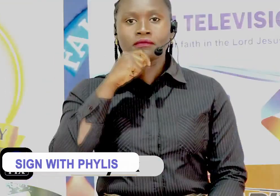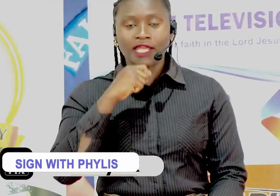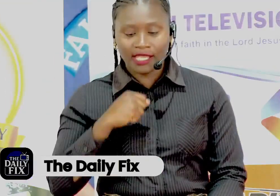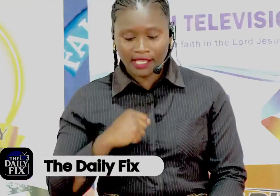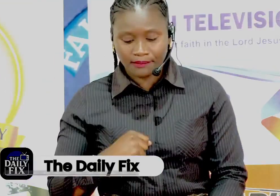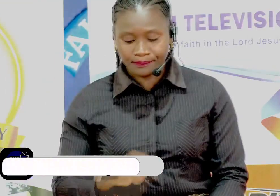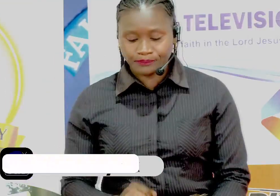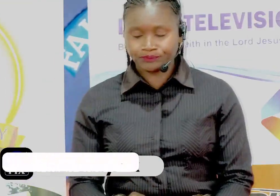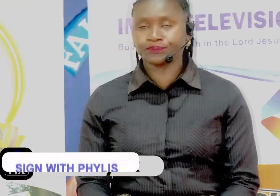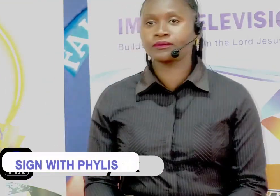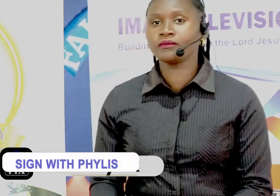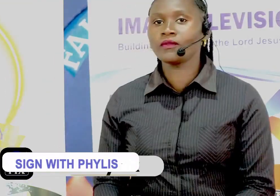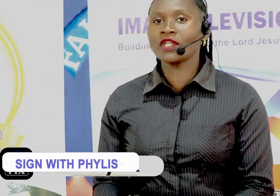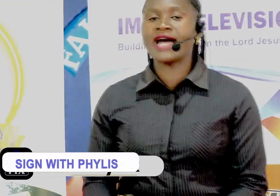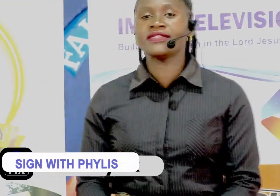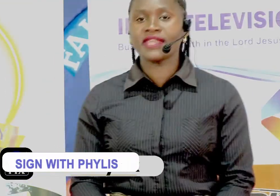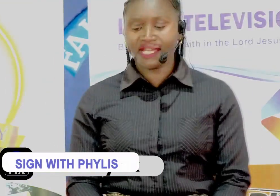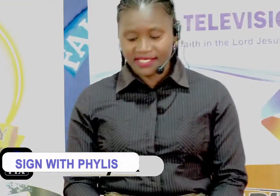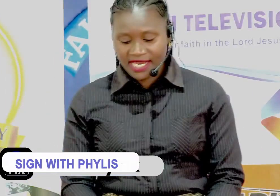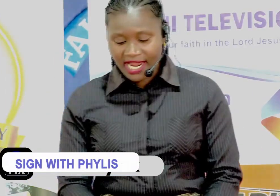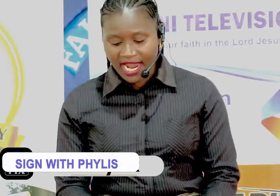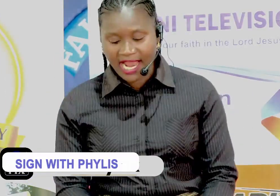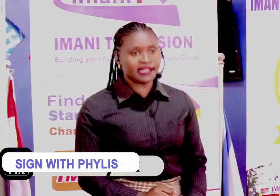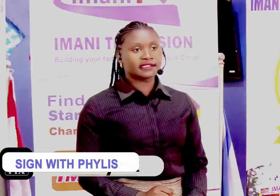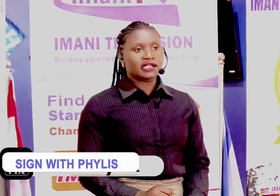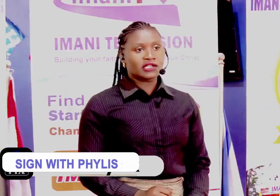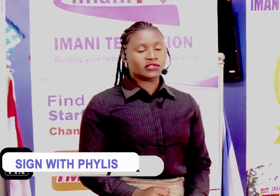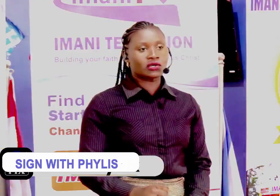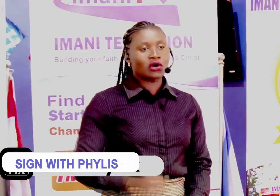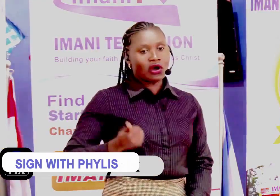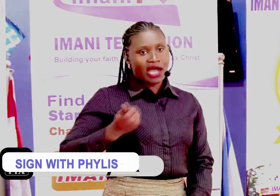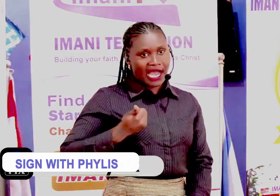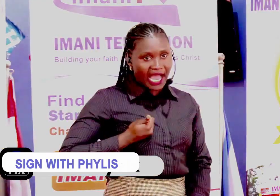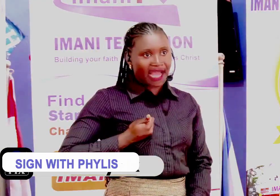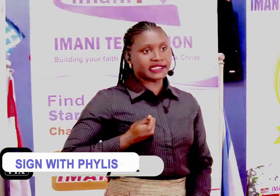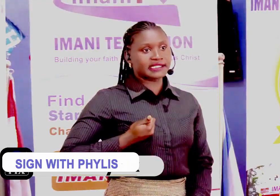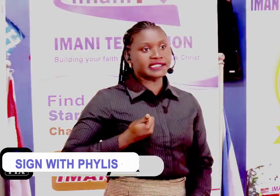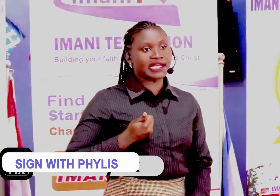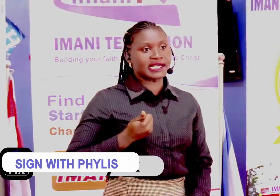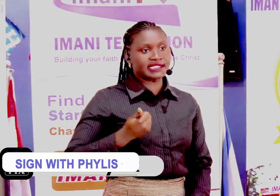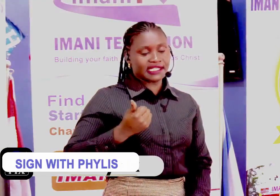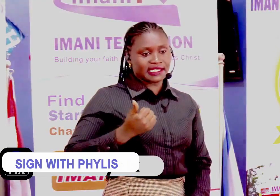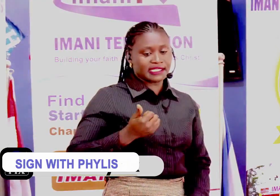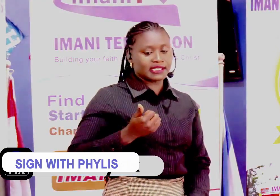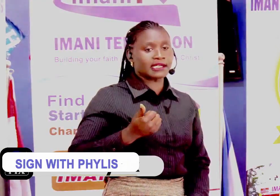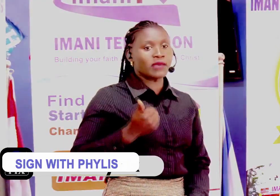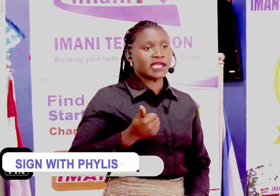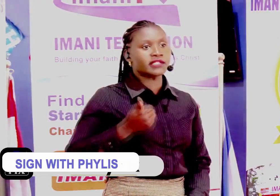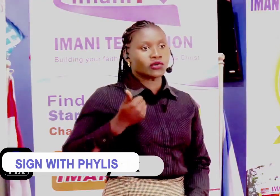him, and then her. So her just remains